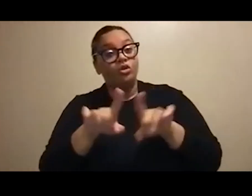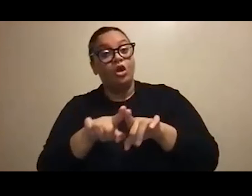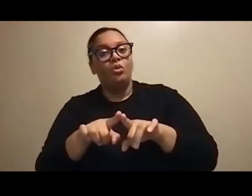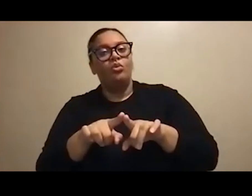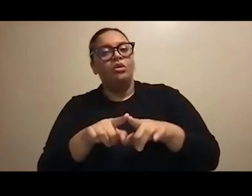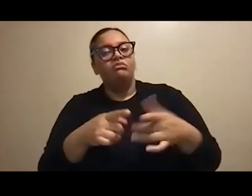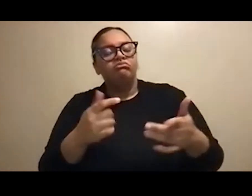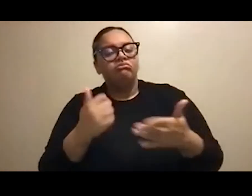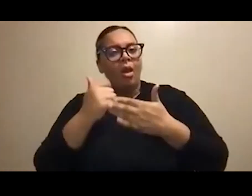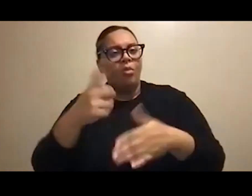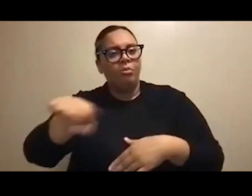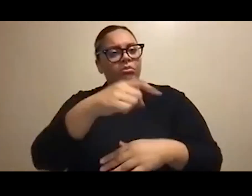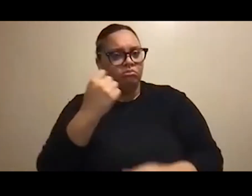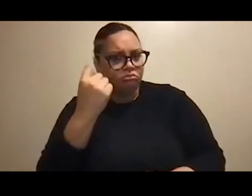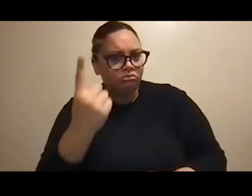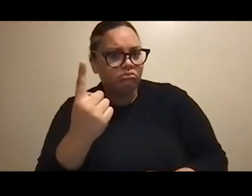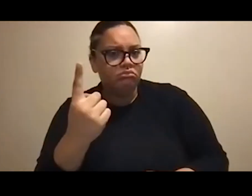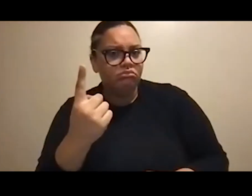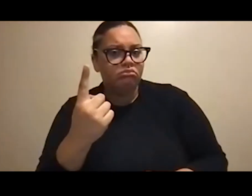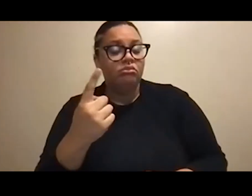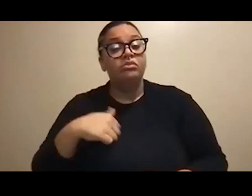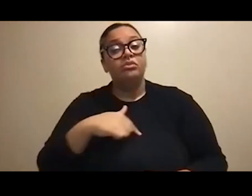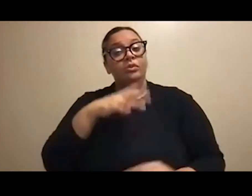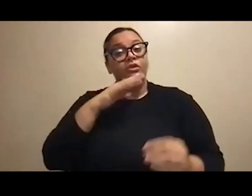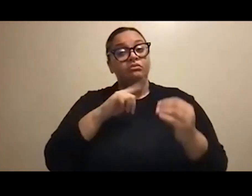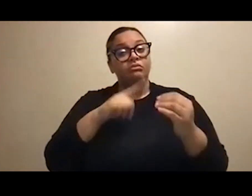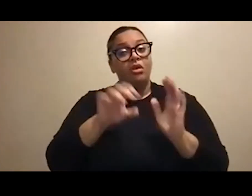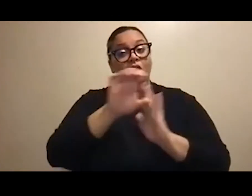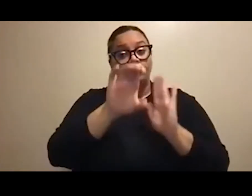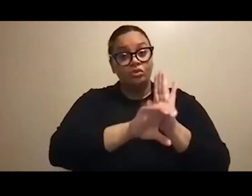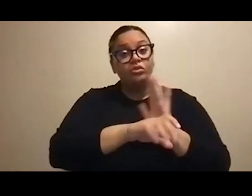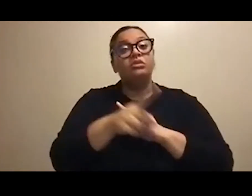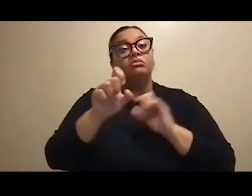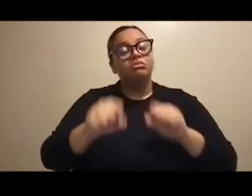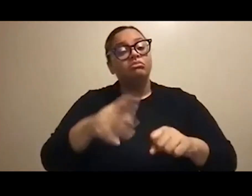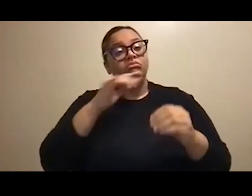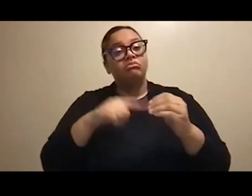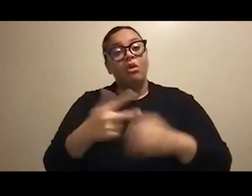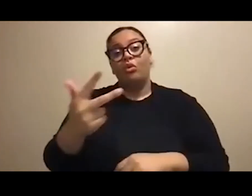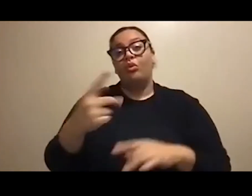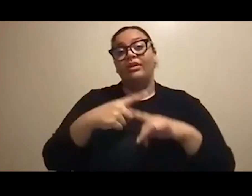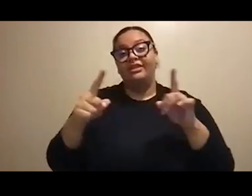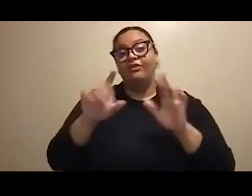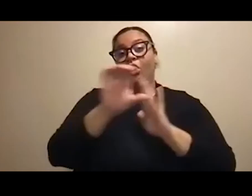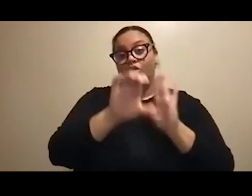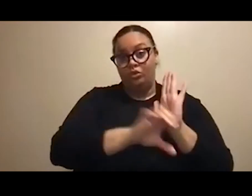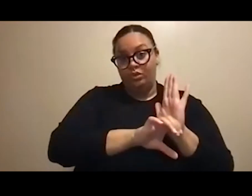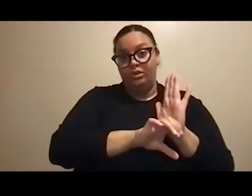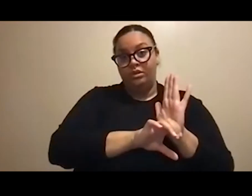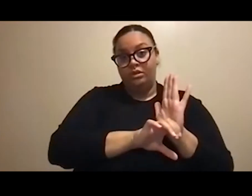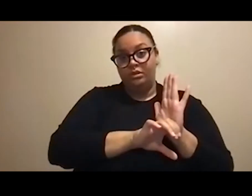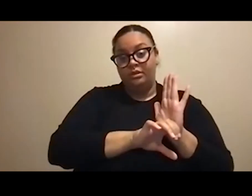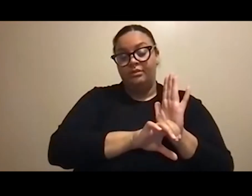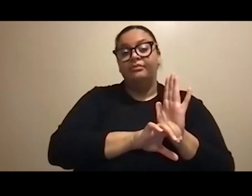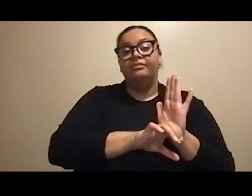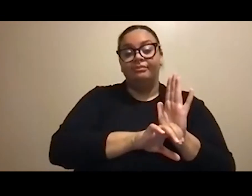Constitution. When we talk about the Constitution, we're really talking about 3 different constitutions, hence Foster's